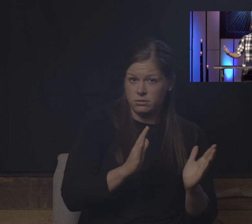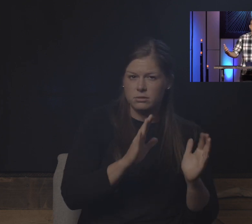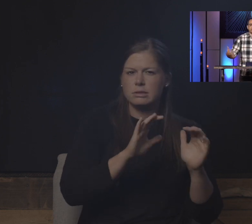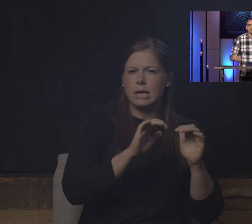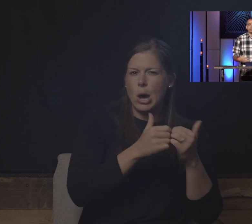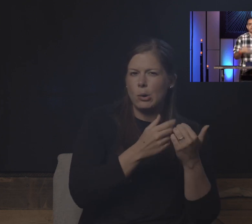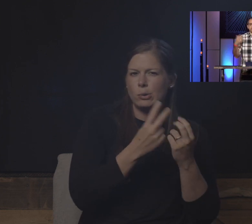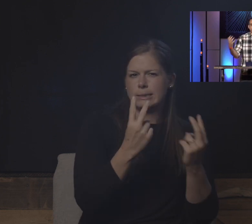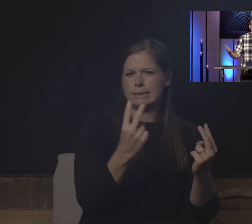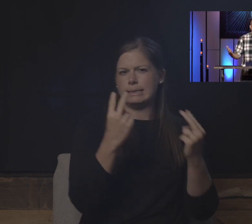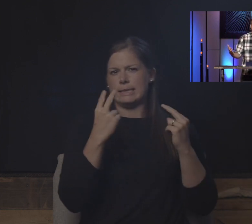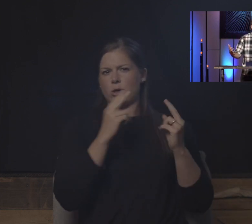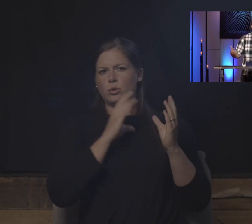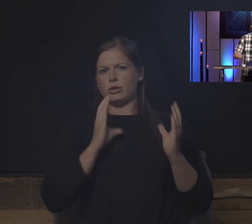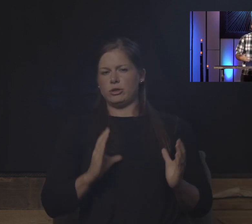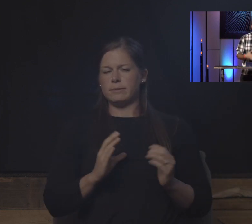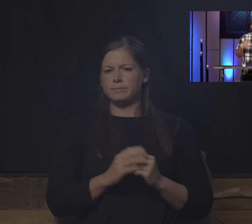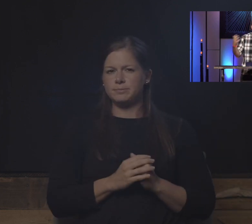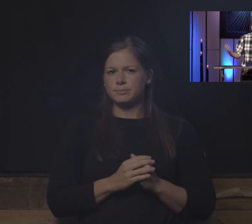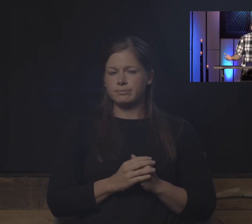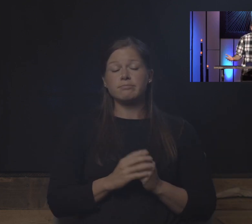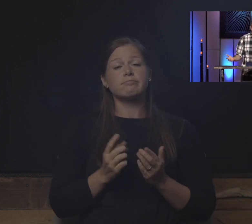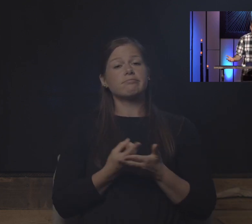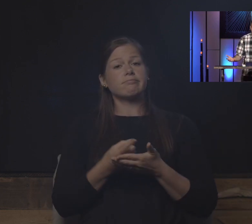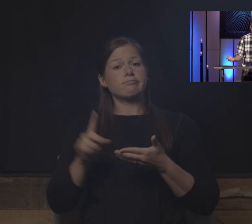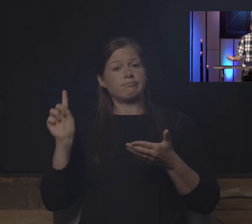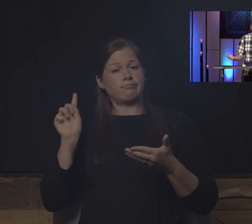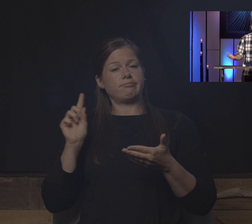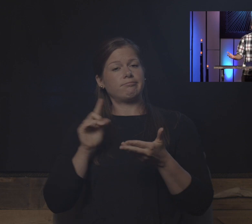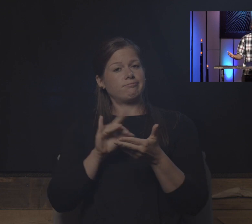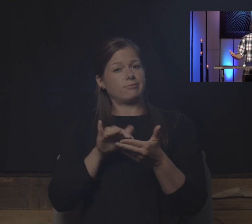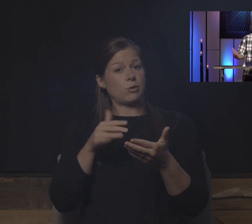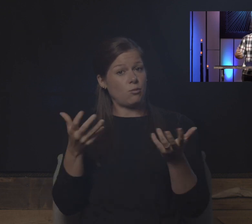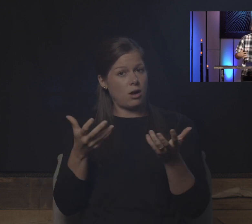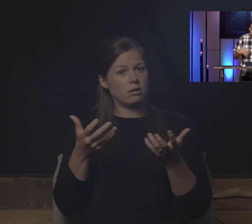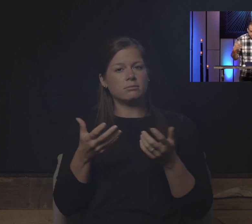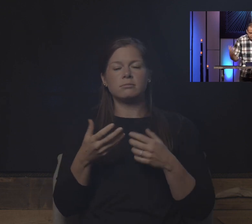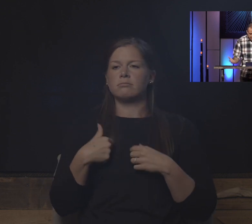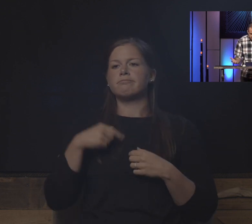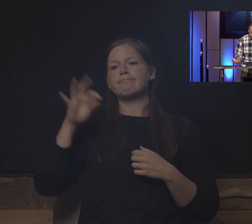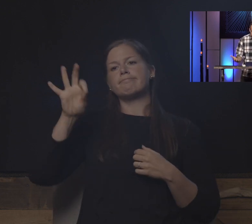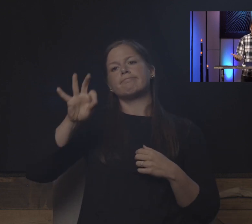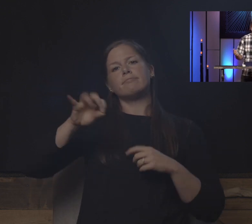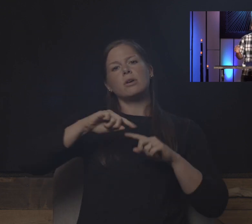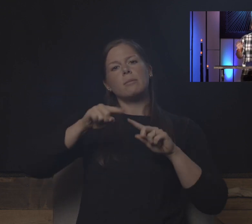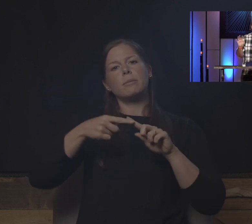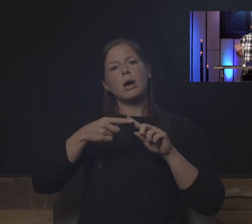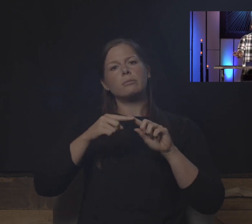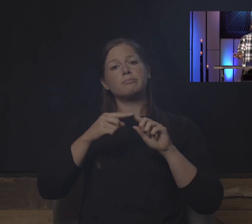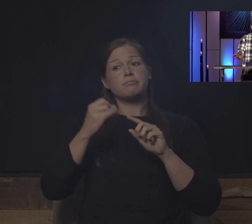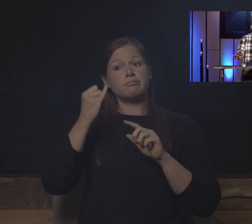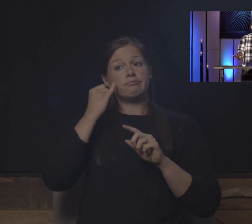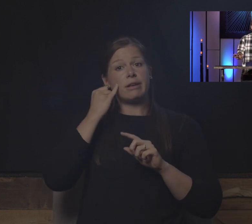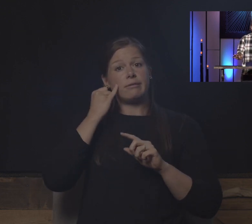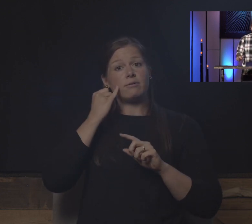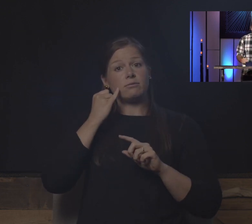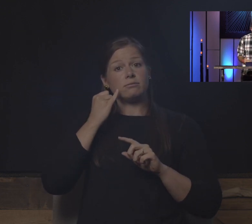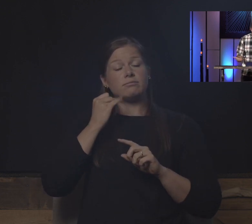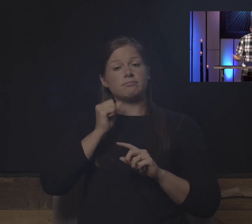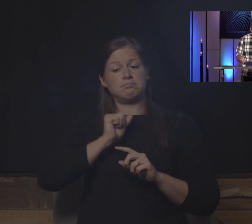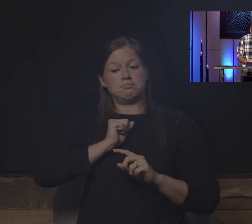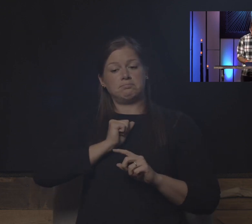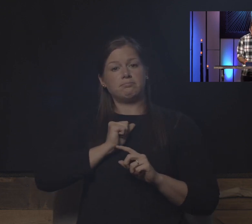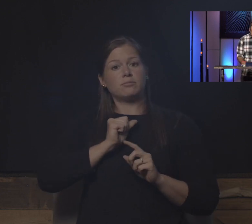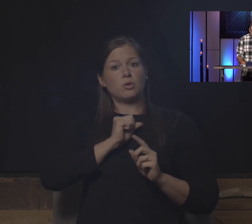said last week that we beautify God, that we beautify the truth. We beautify Jesus when we obey the government and love